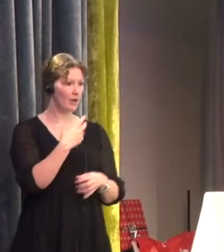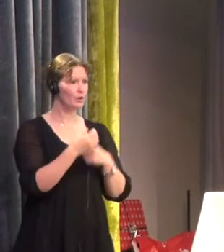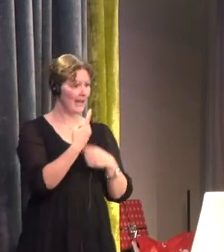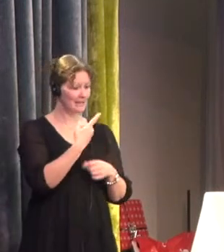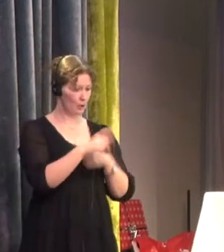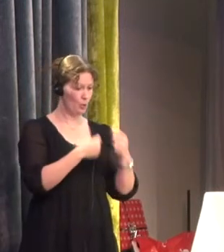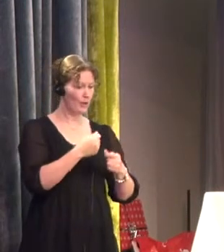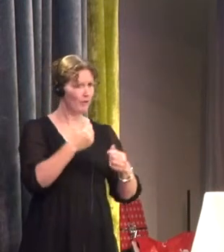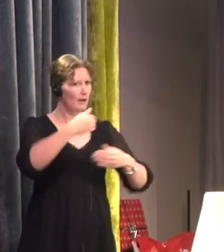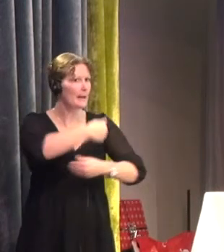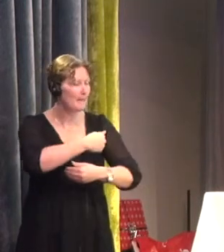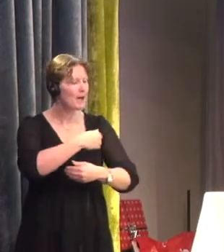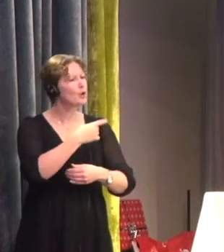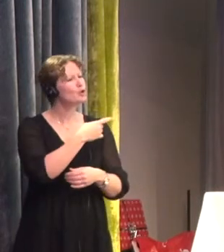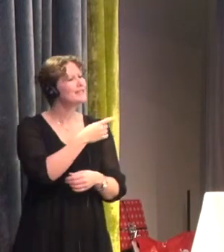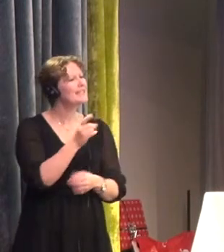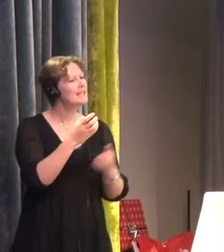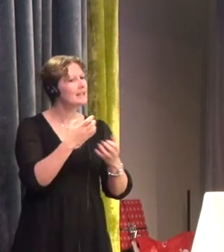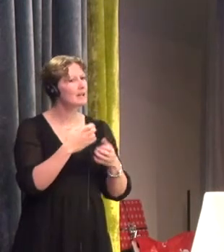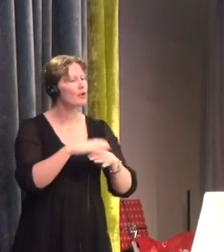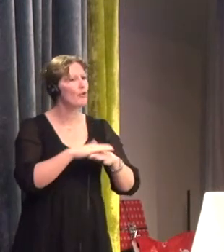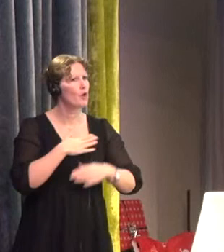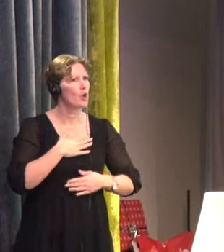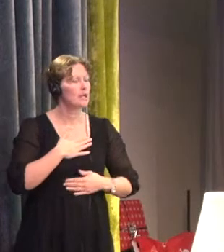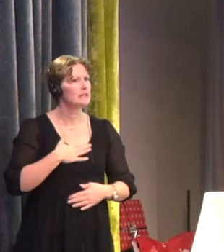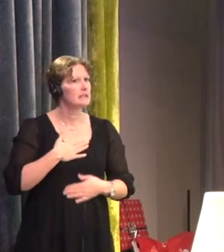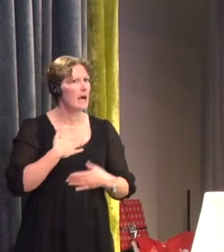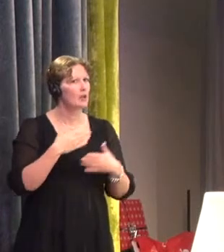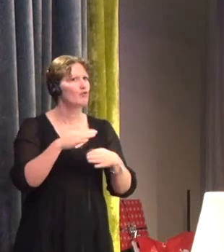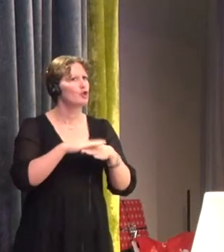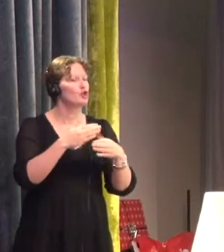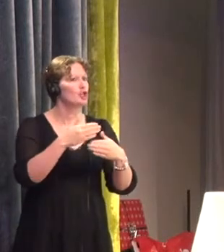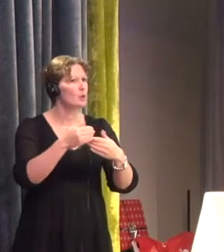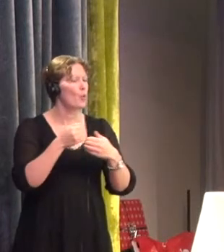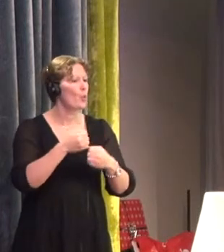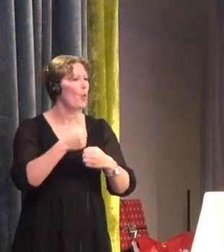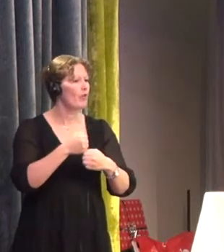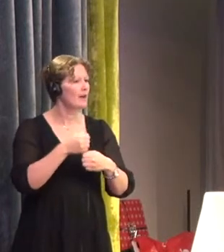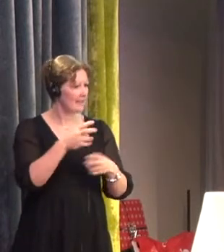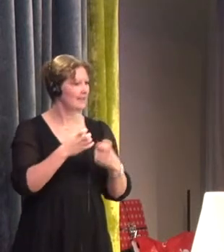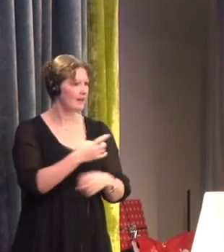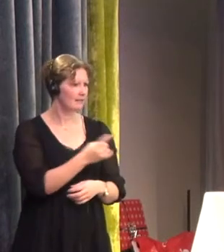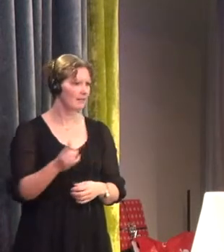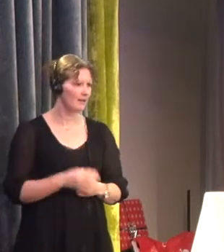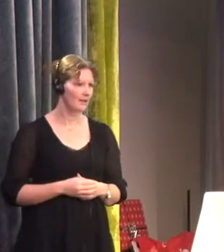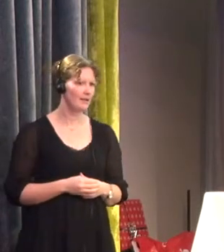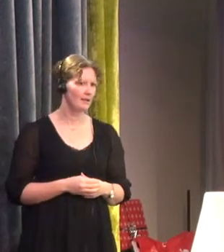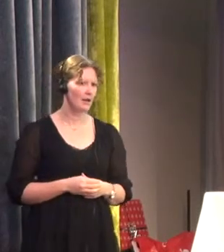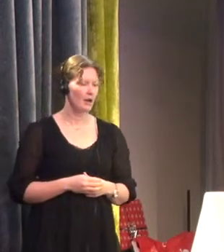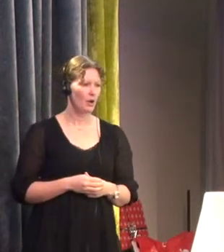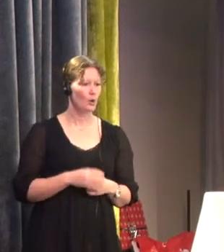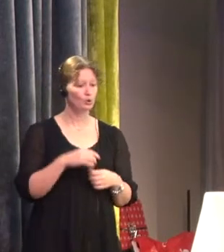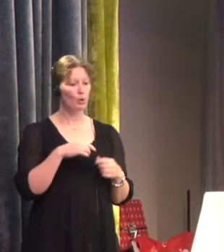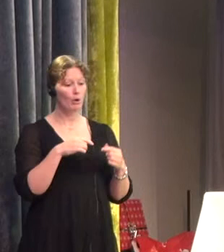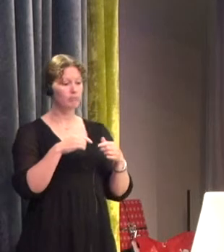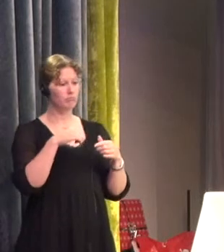touched and to feel affection as well. And from there it goes further downhill to stories and incidents well